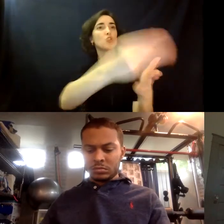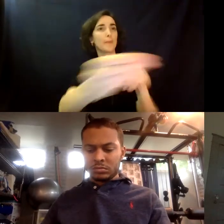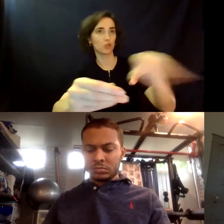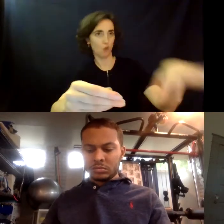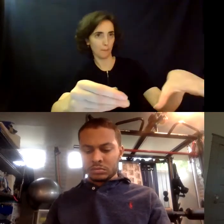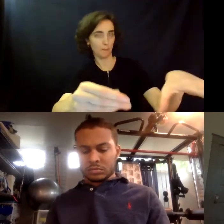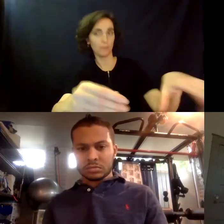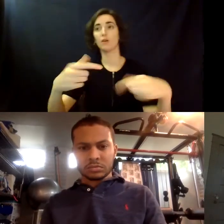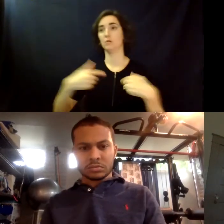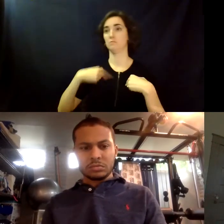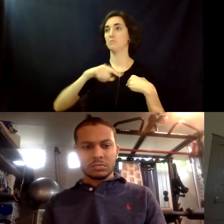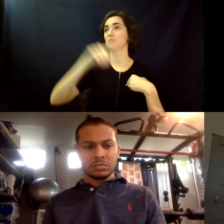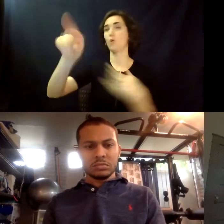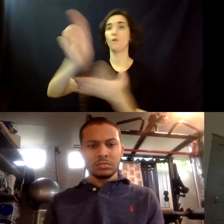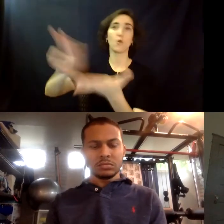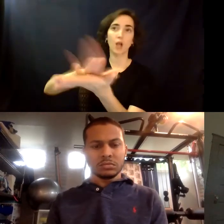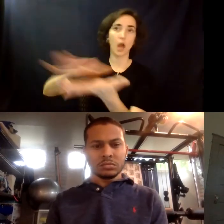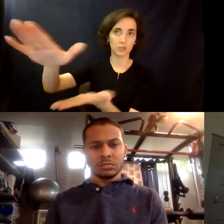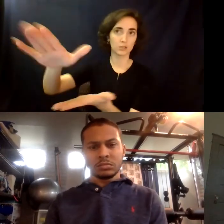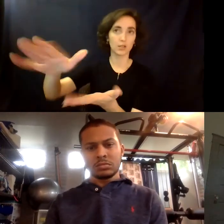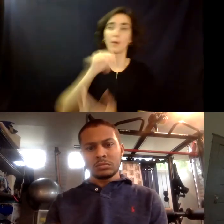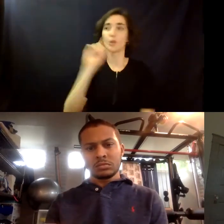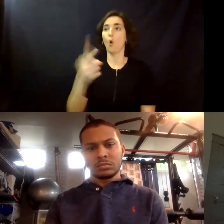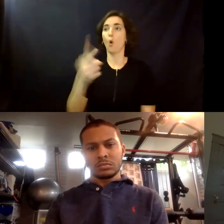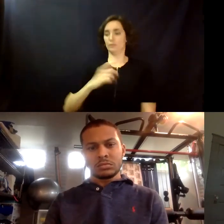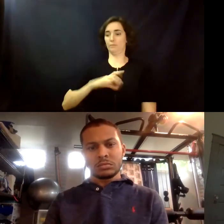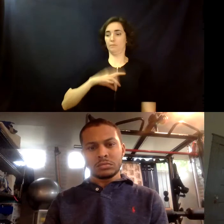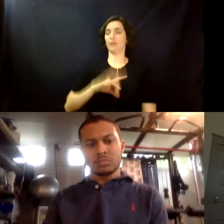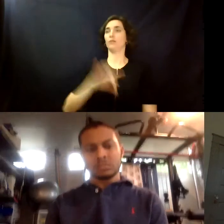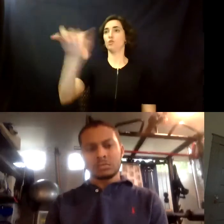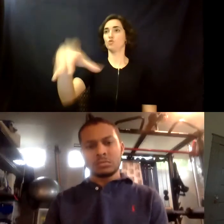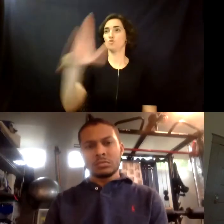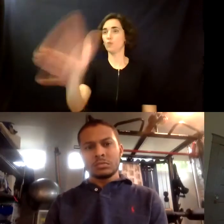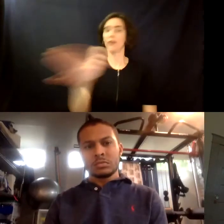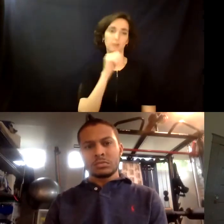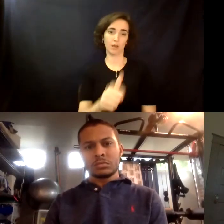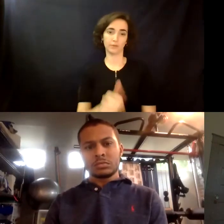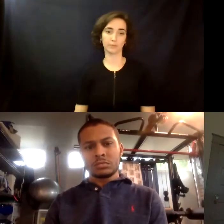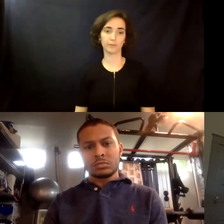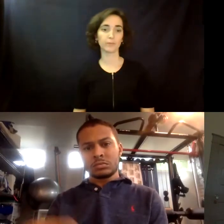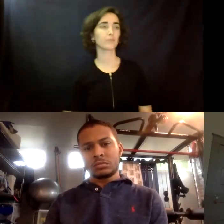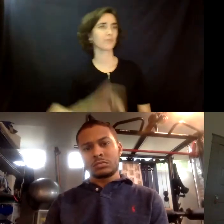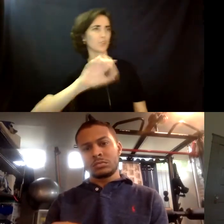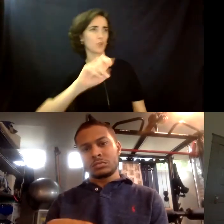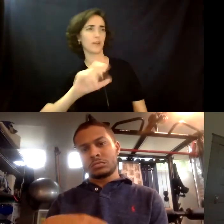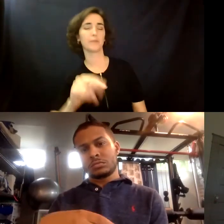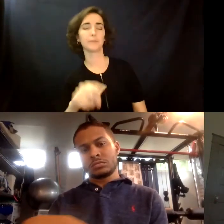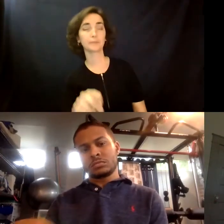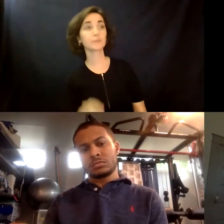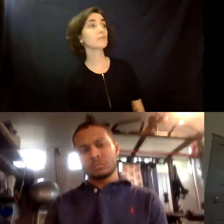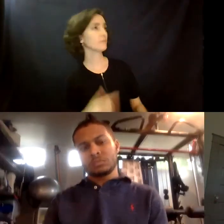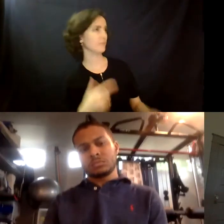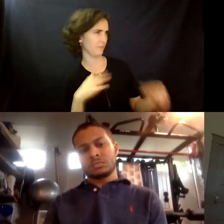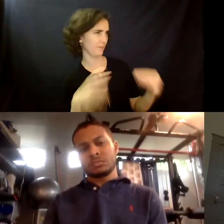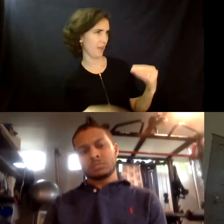that actual university or college to drop off someone. Yeah, and I'll follow up with that. In our region,